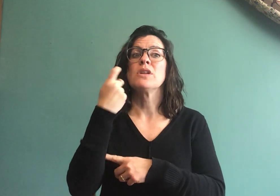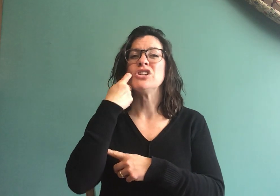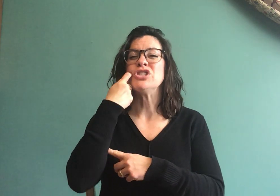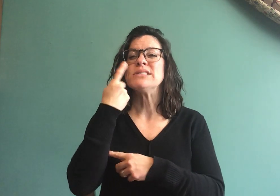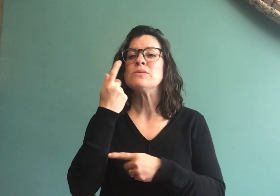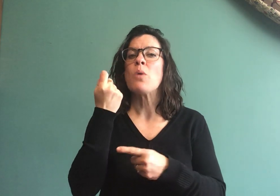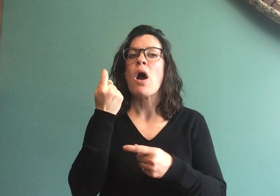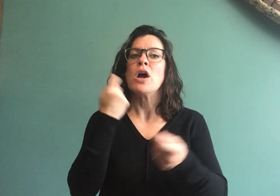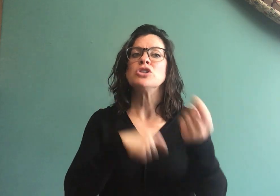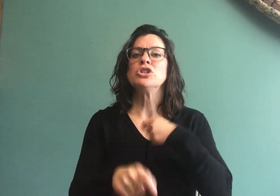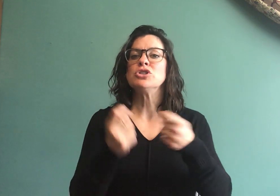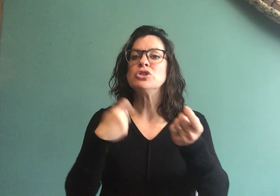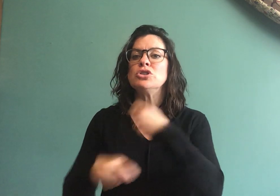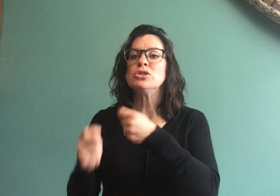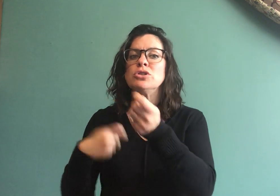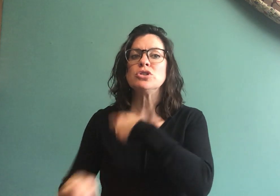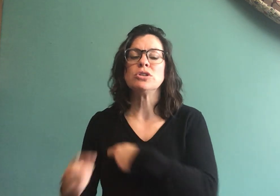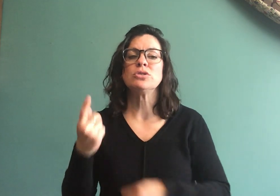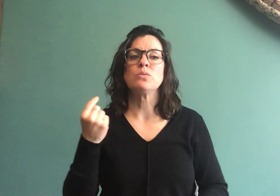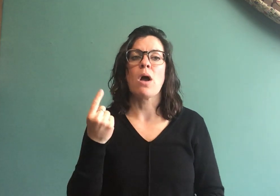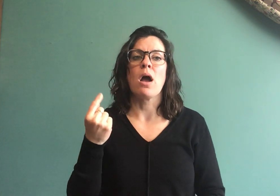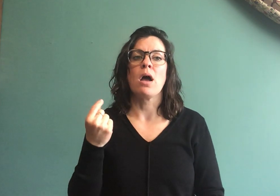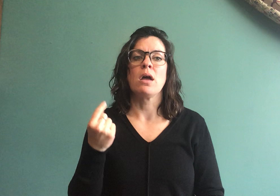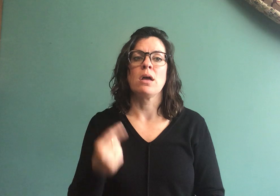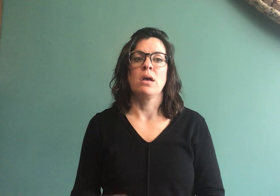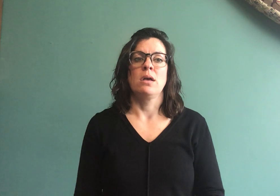Someone has taken this piece here, and what have they done with it?